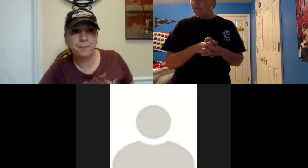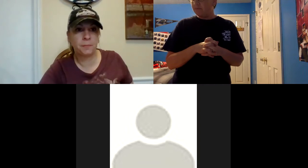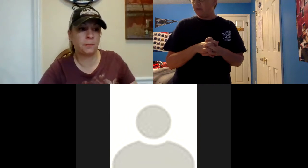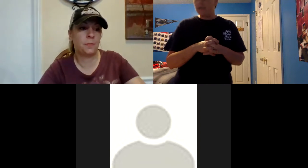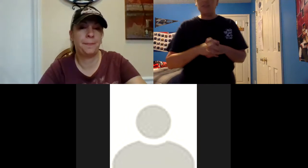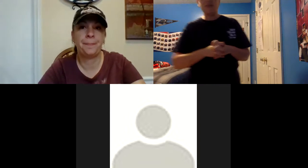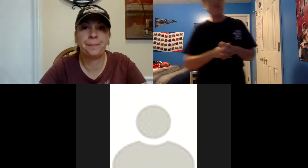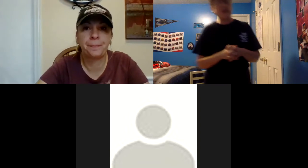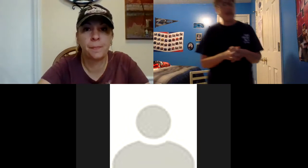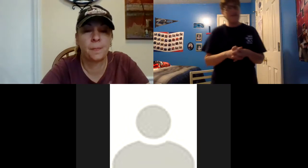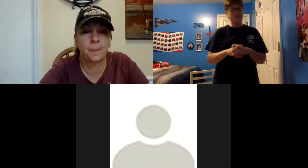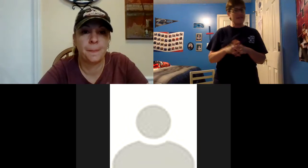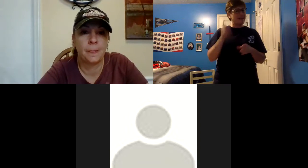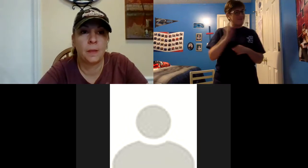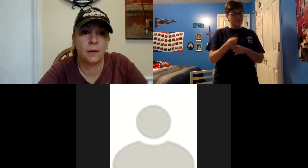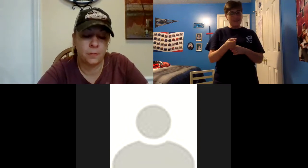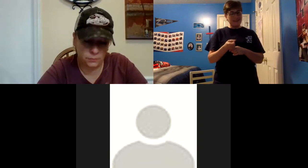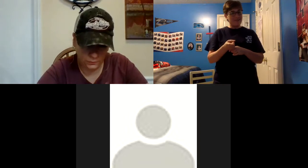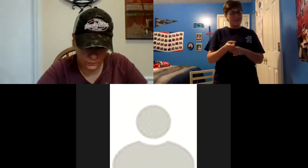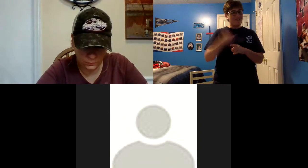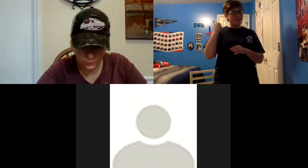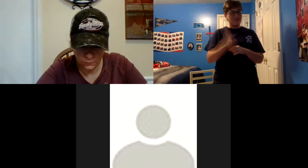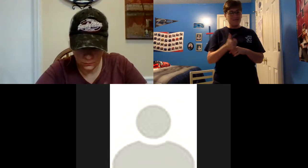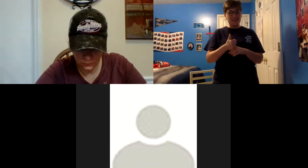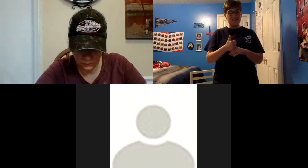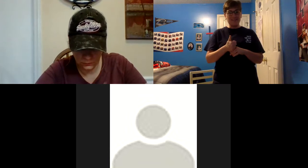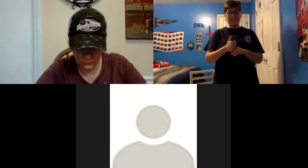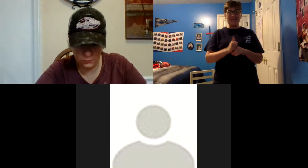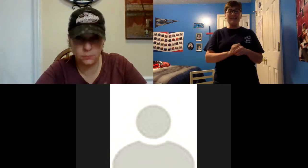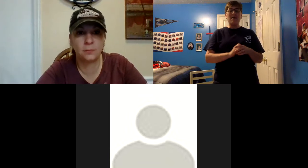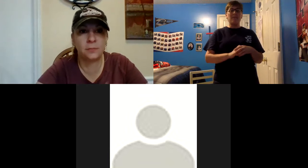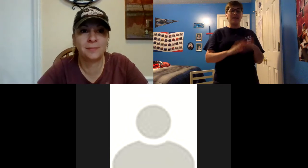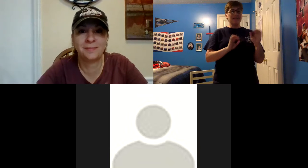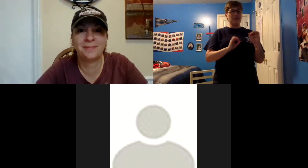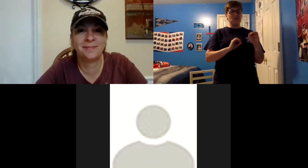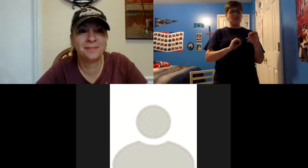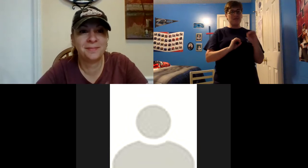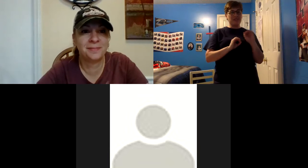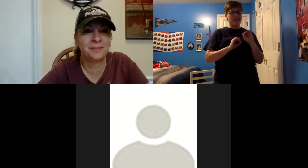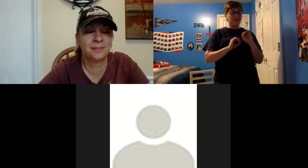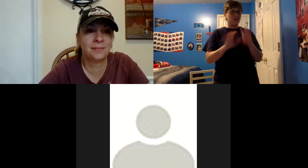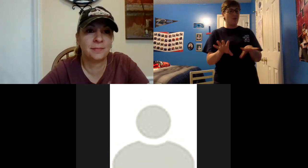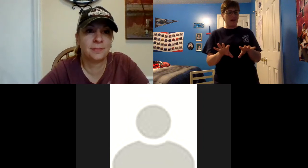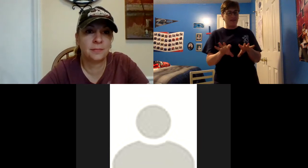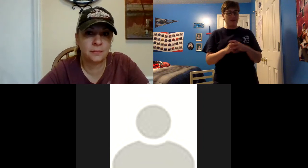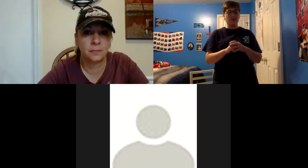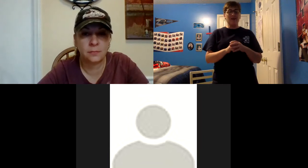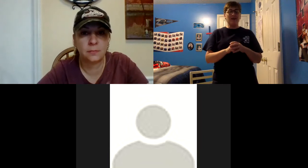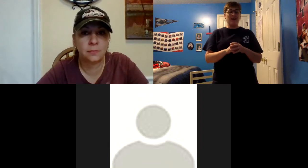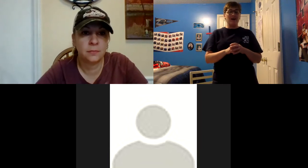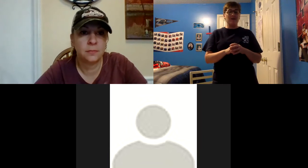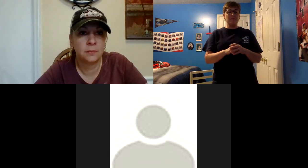all right. So then we've got every day, and I feel like we've done every day, but I think it was one we just kind of threw out